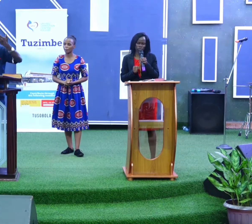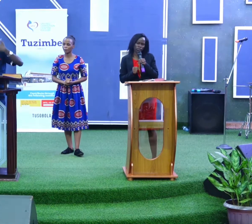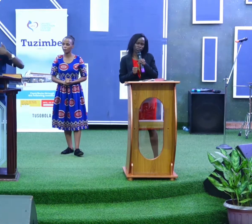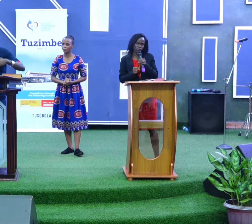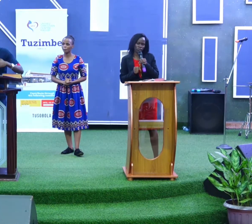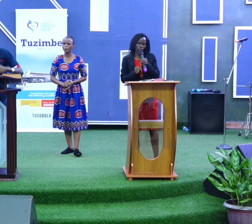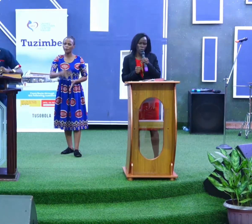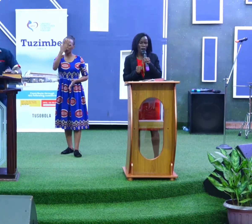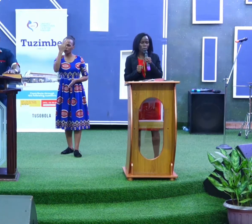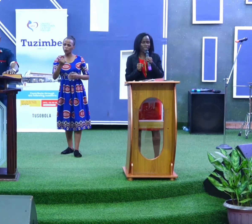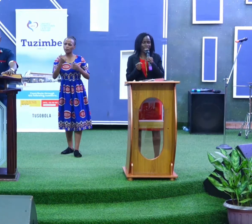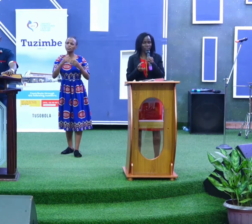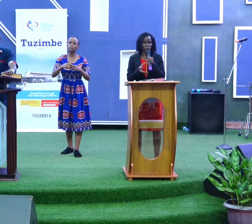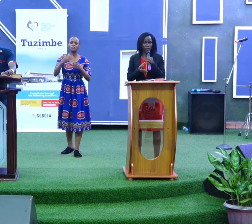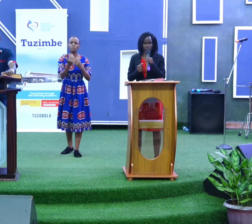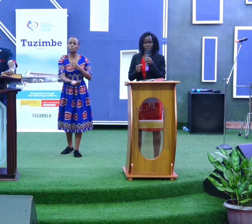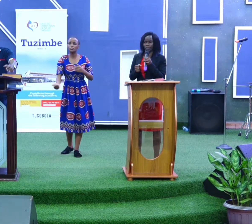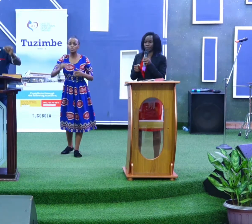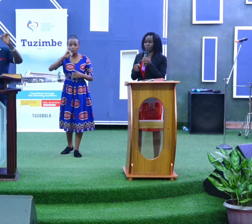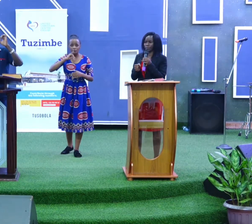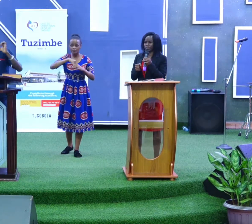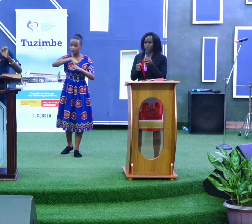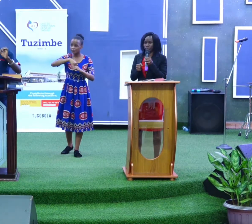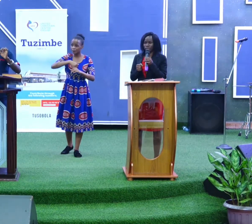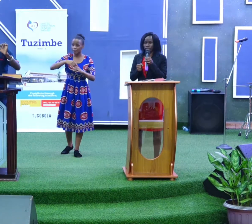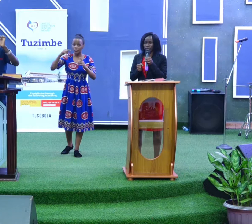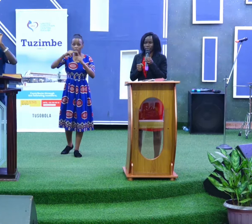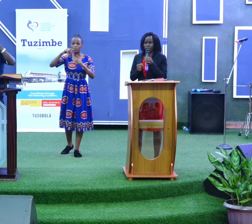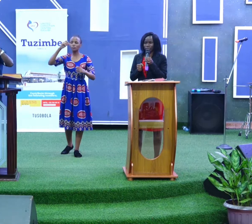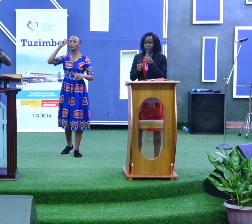Why were they involved?